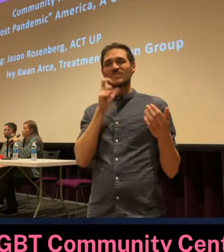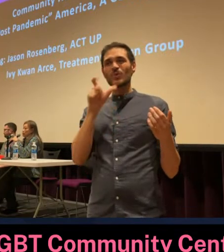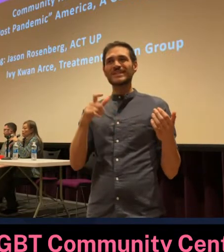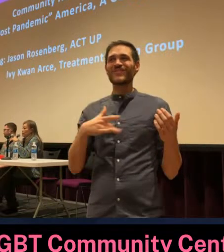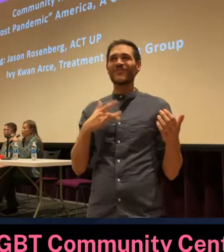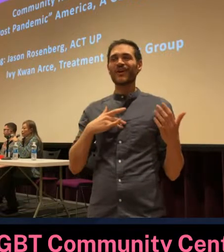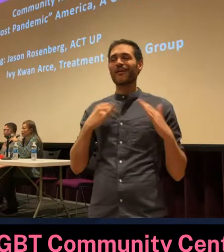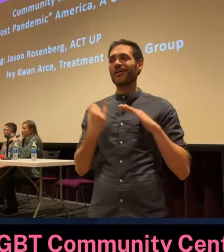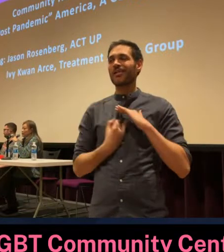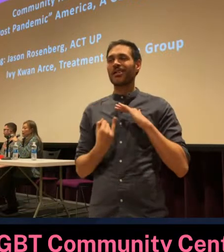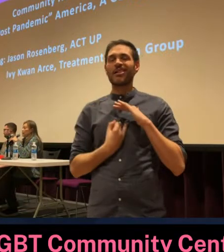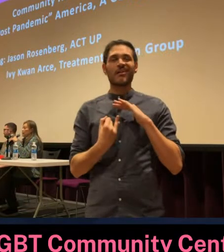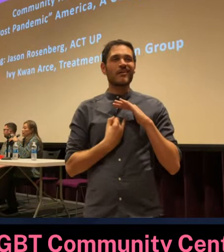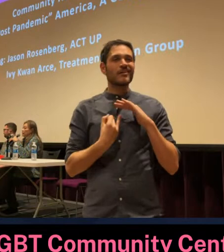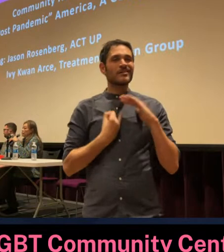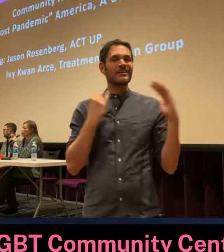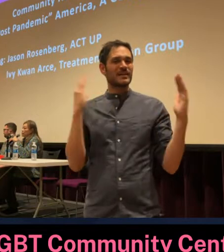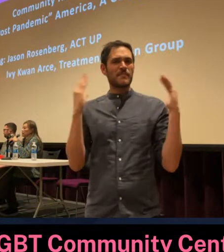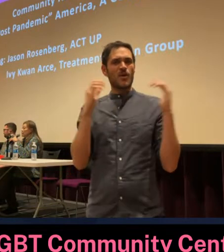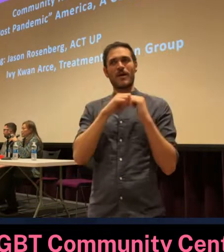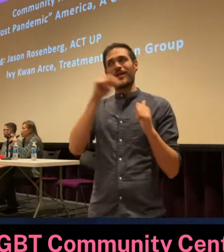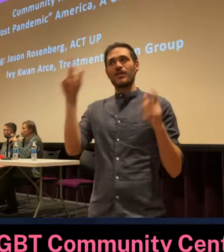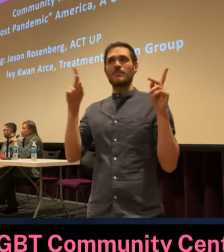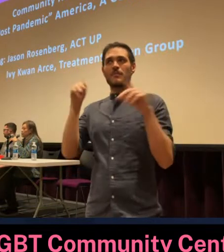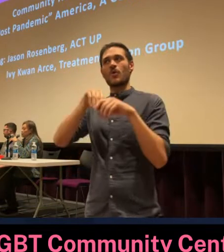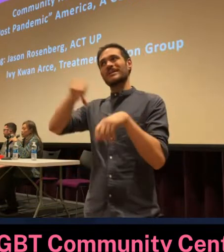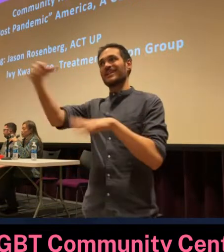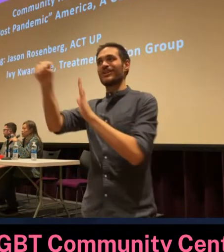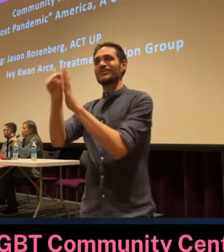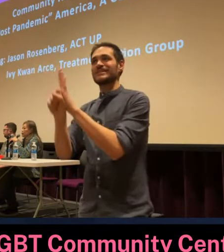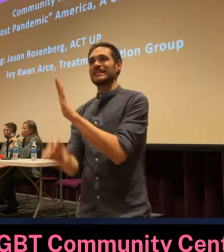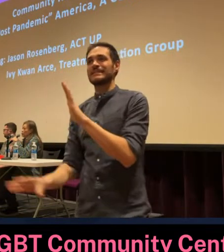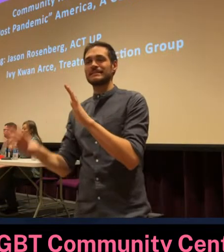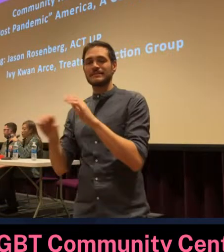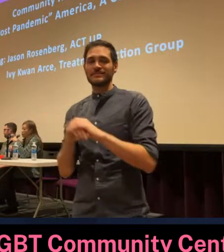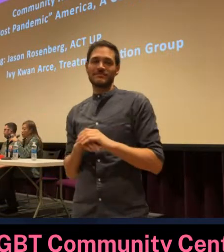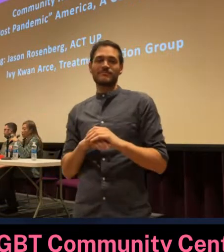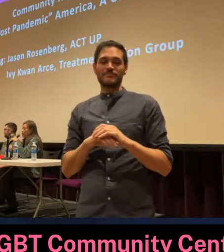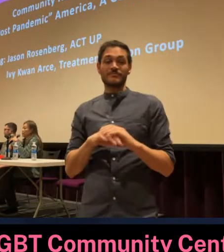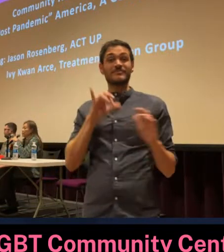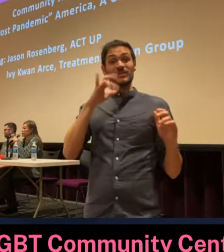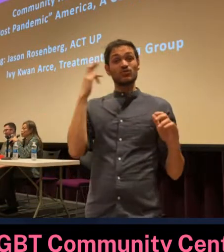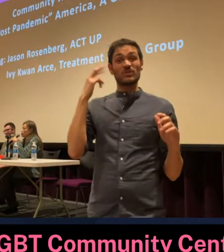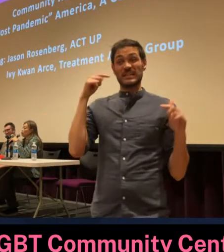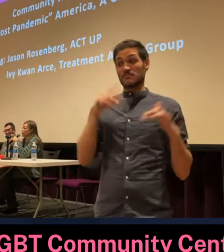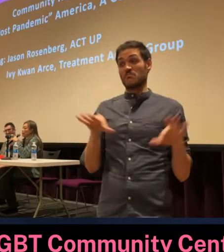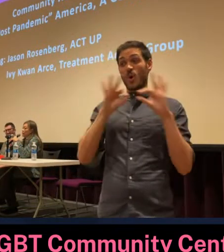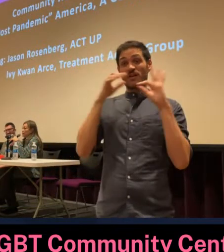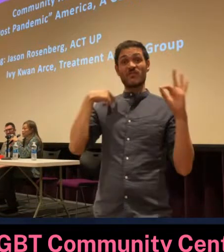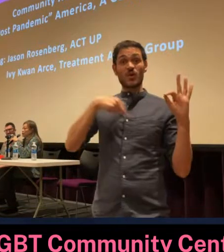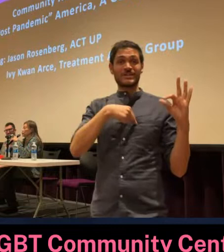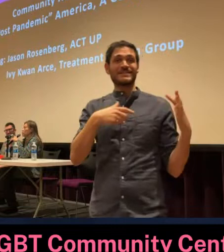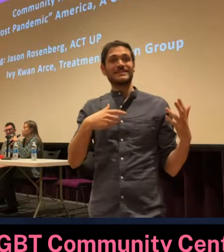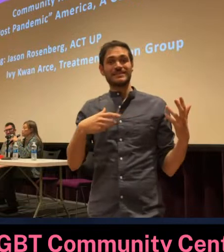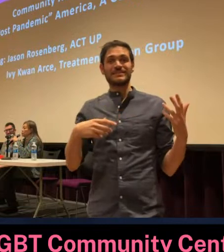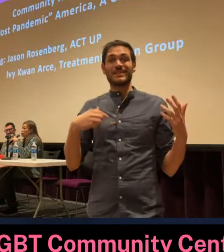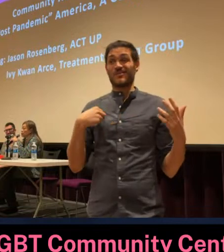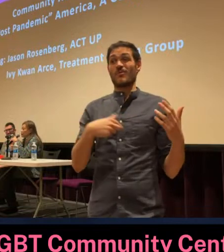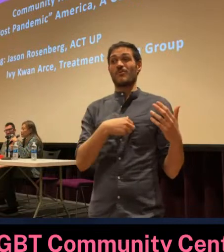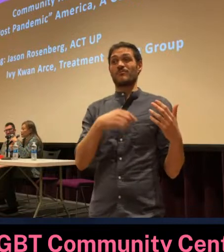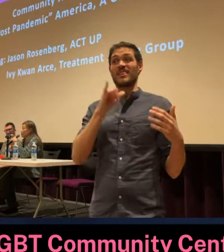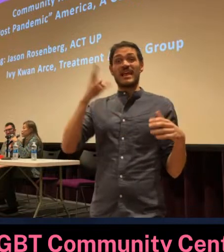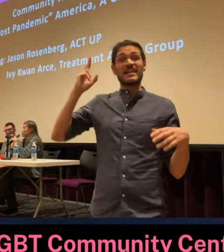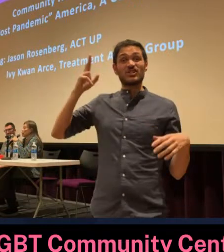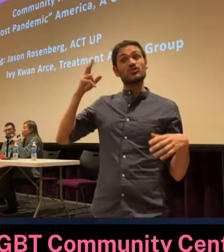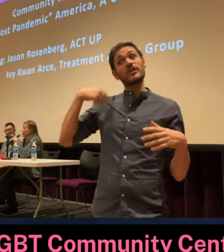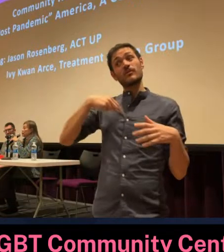that so many people have to live, and that's why each of these opportunities are important to us, because we're connecting that history. Jetson Hall,